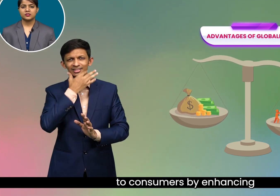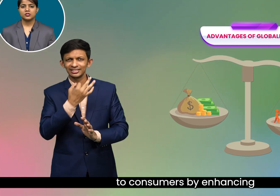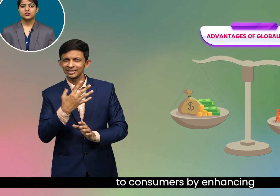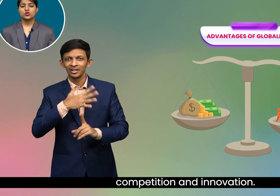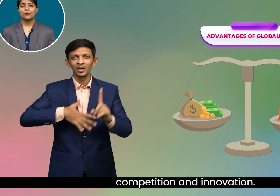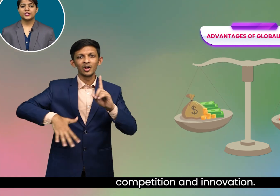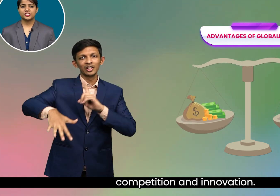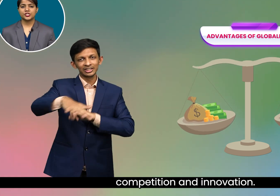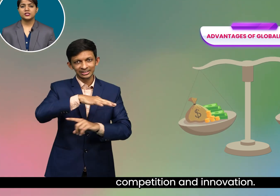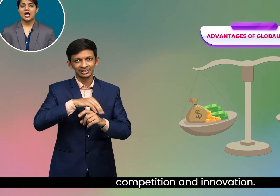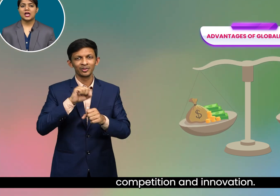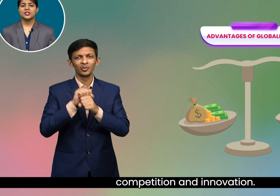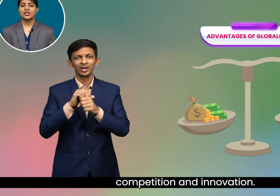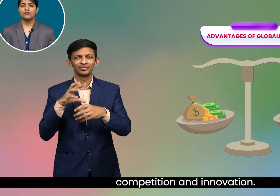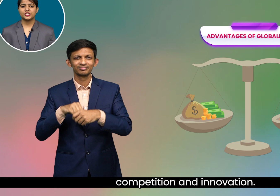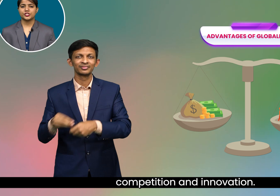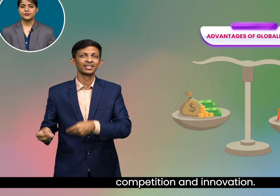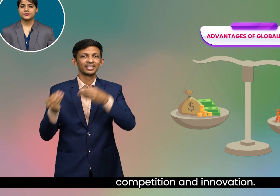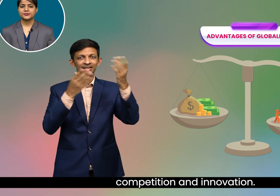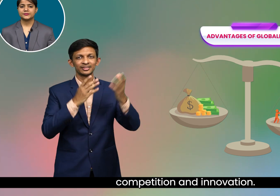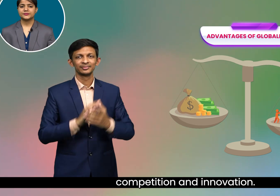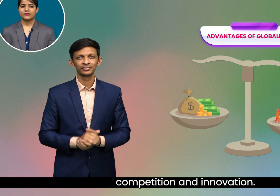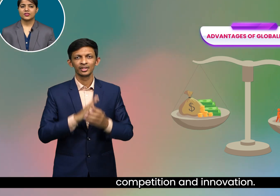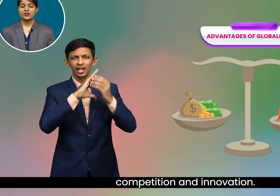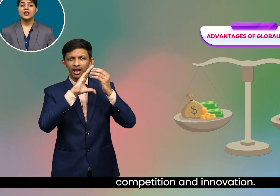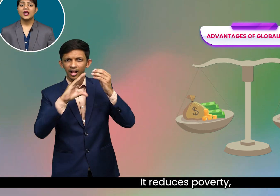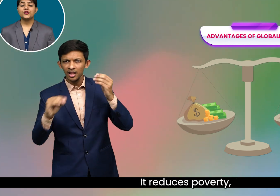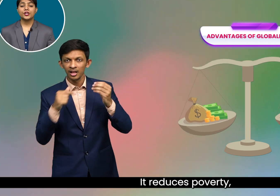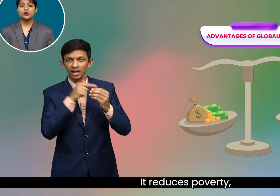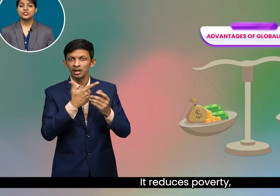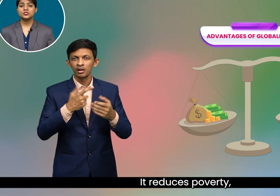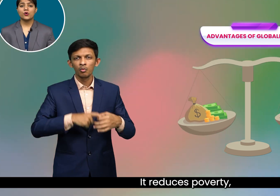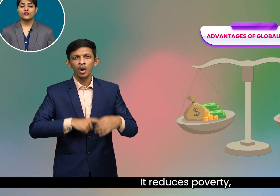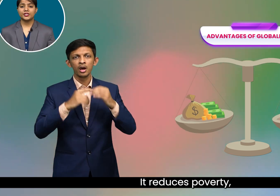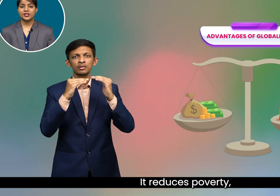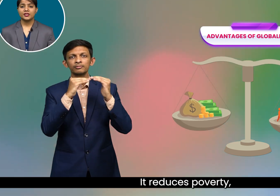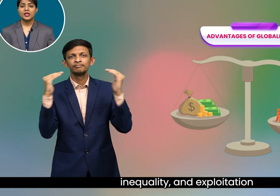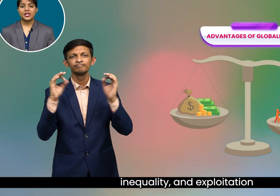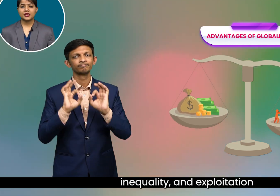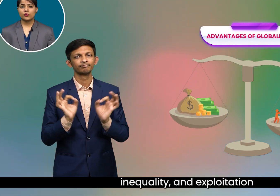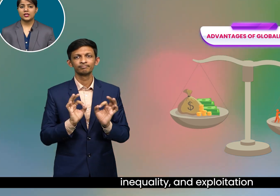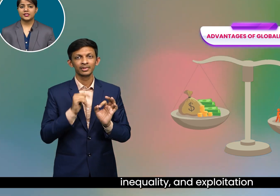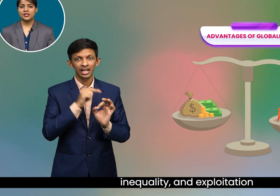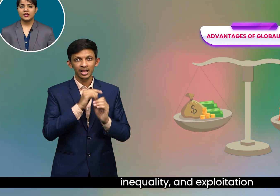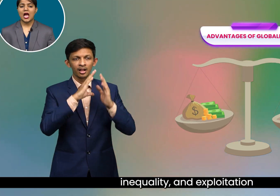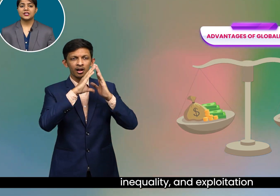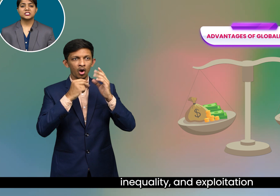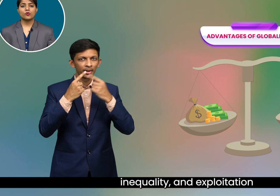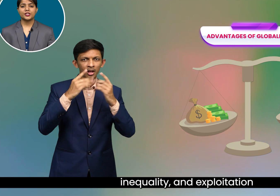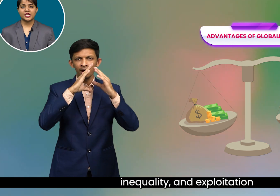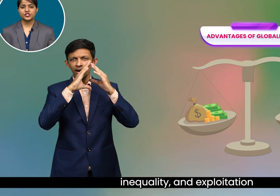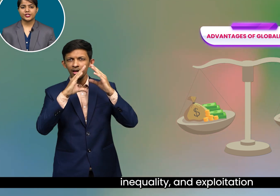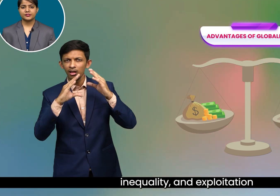enhancing competition and innovation. It reduces poverty, inequality,